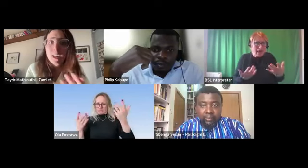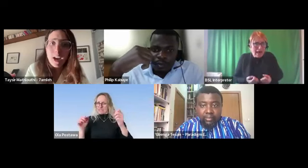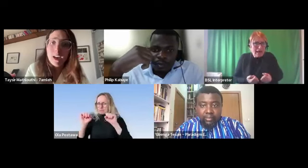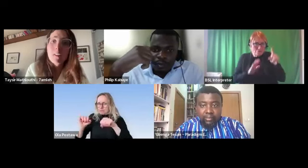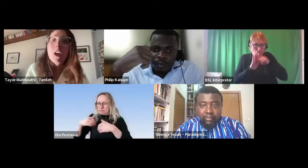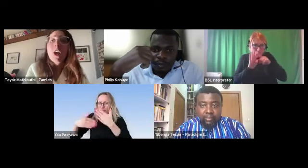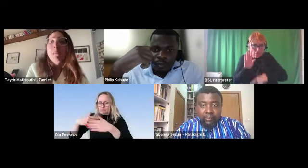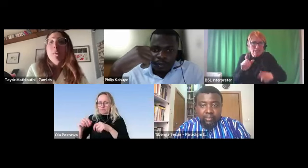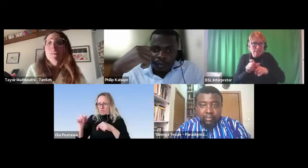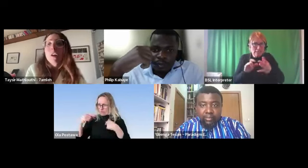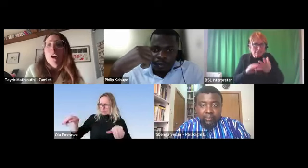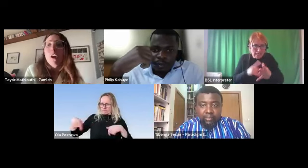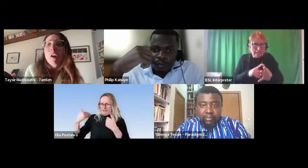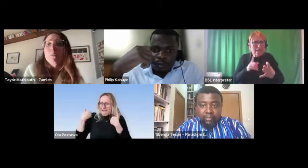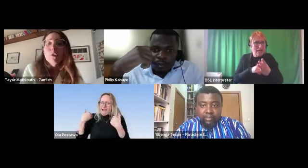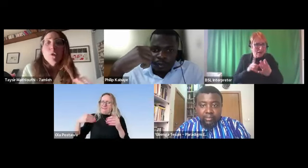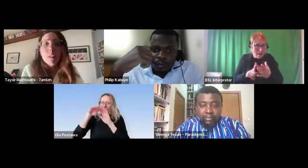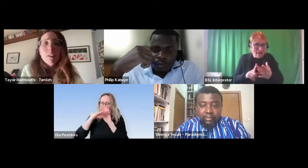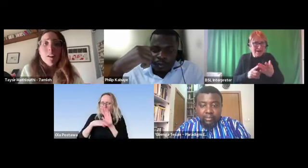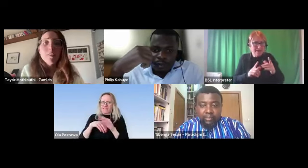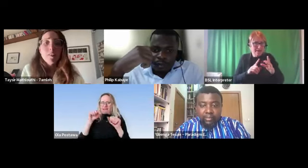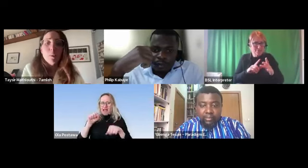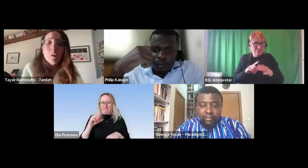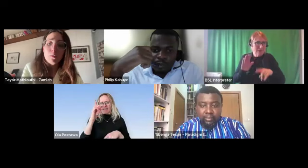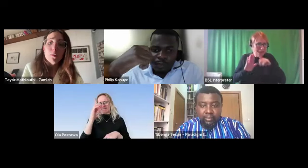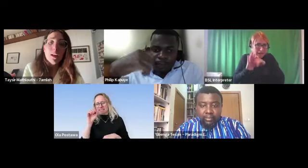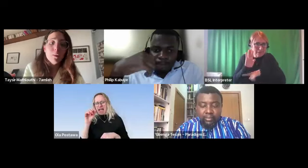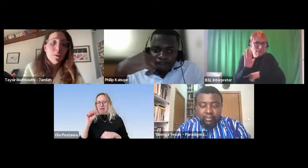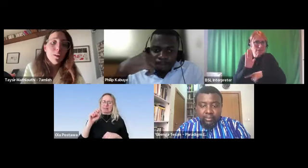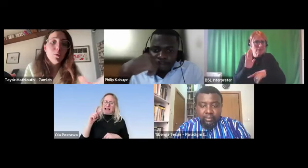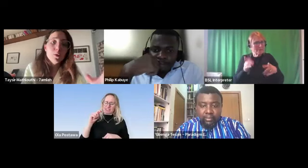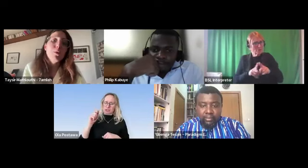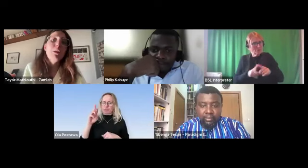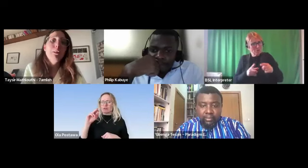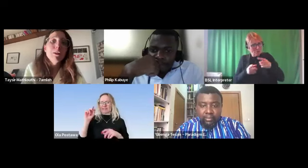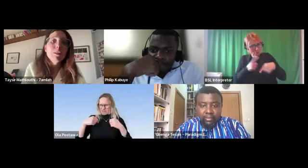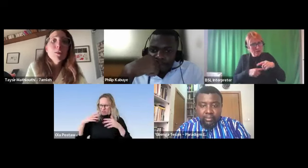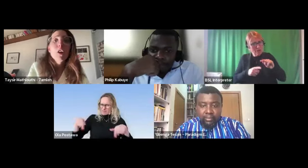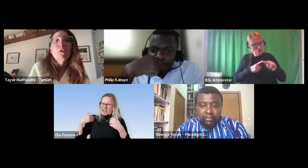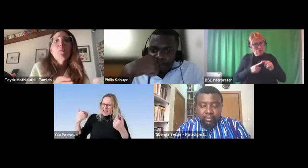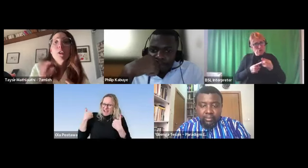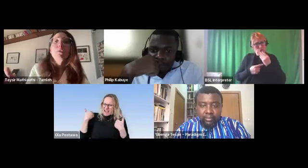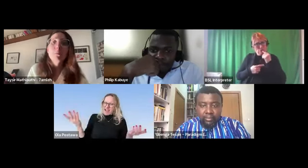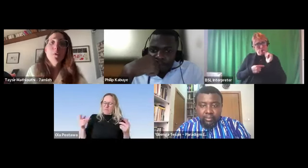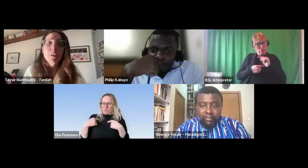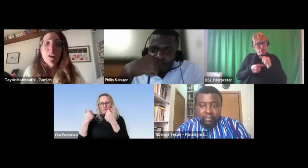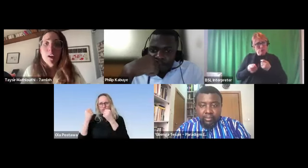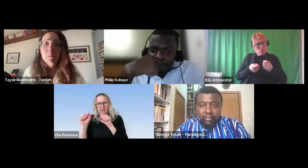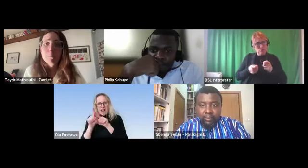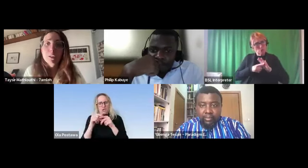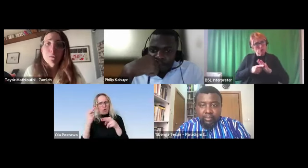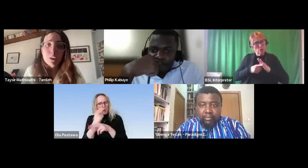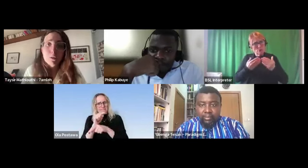DSA and the AI Act, but don't we think that we are also like trying to use those regulations to push for